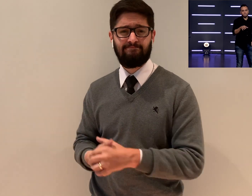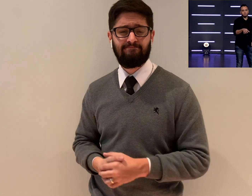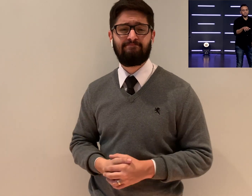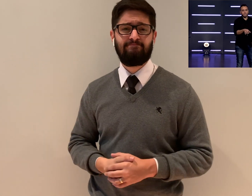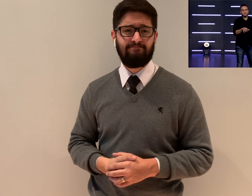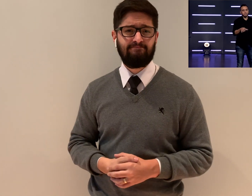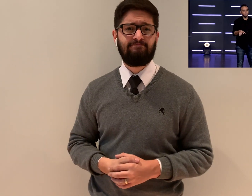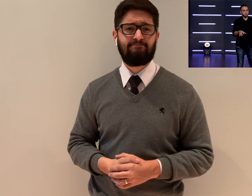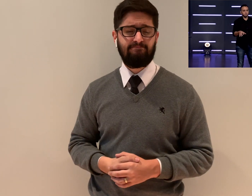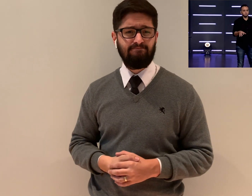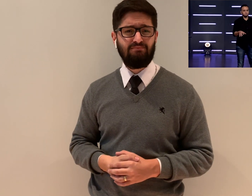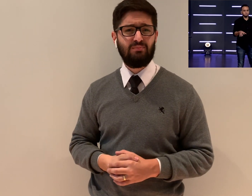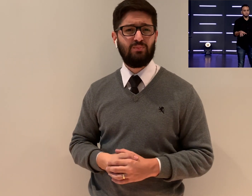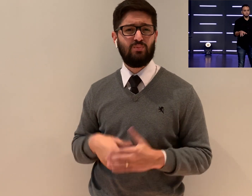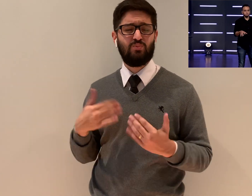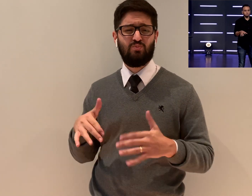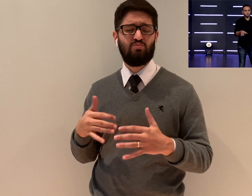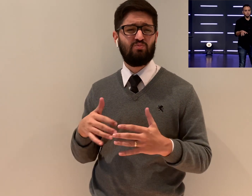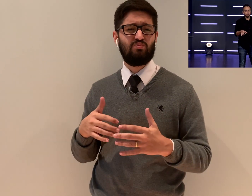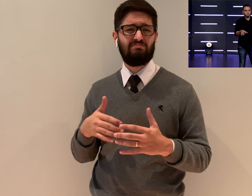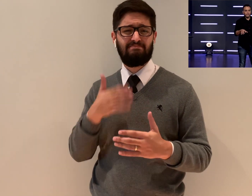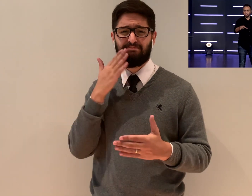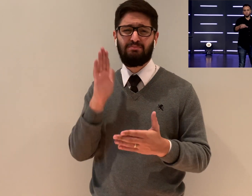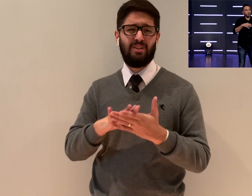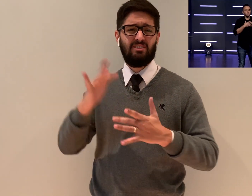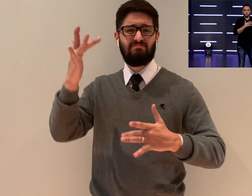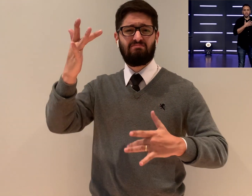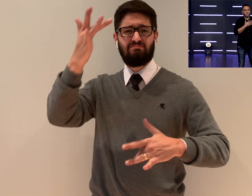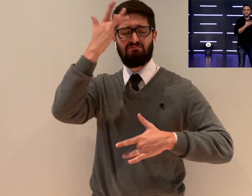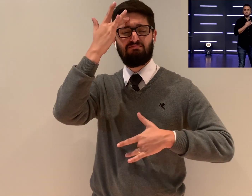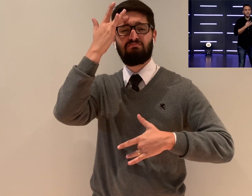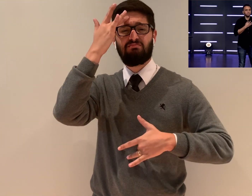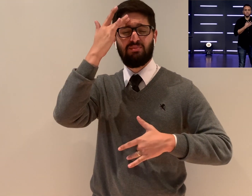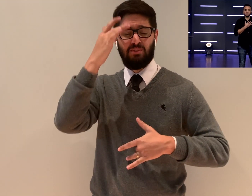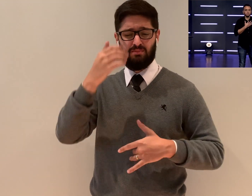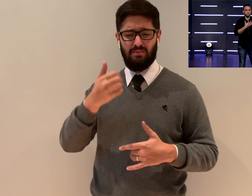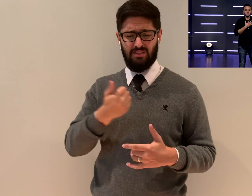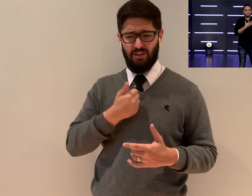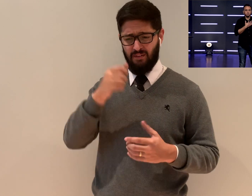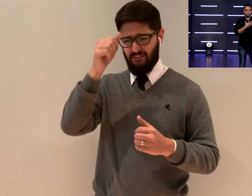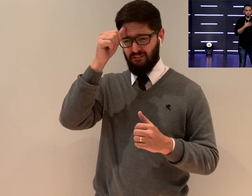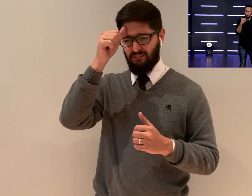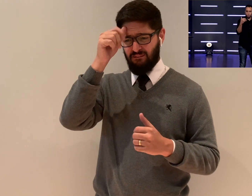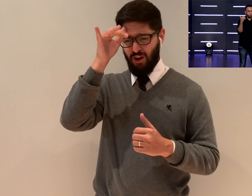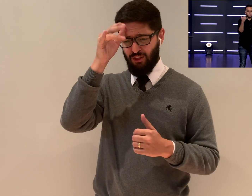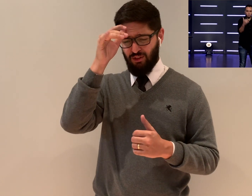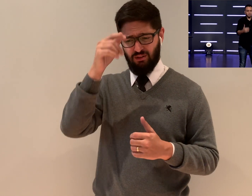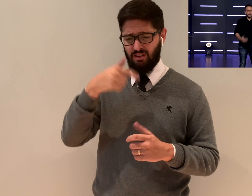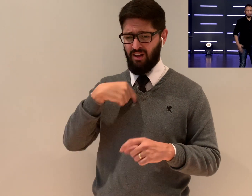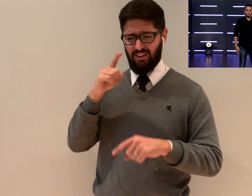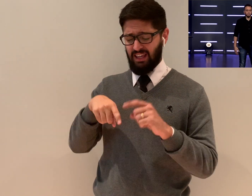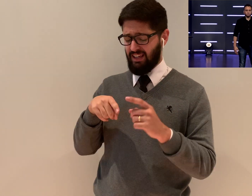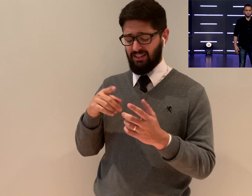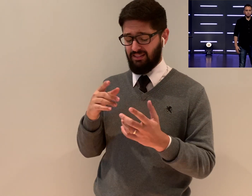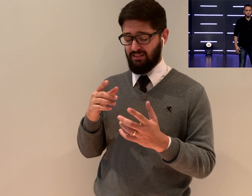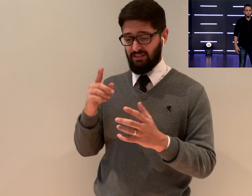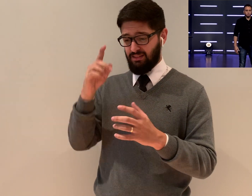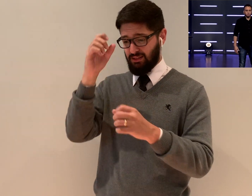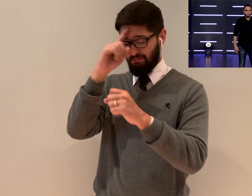from a devastating illness. As a father, I can't imagine going through something like